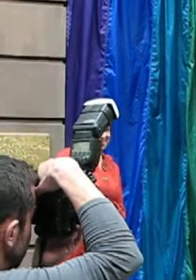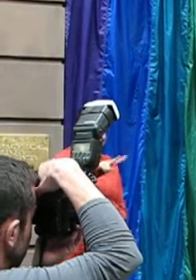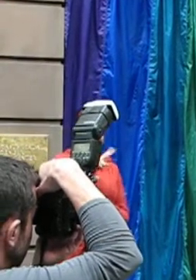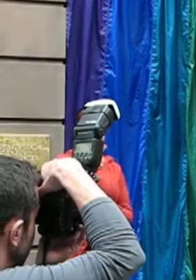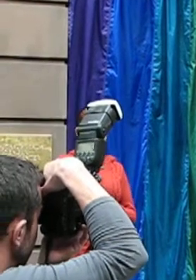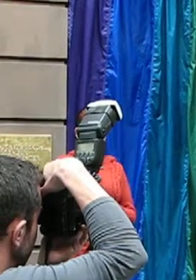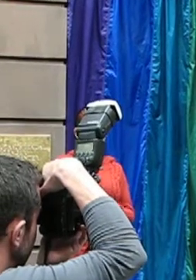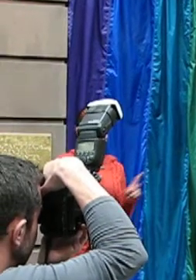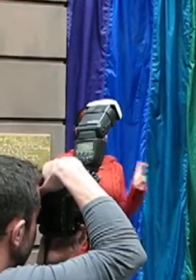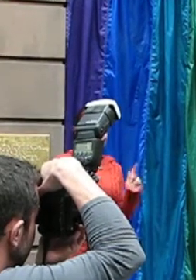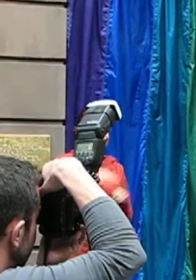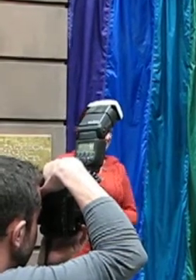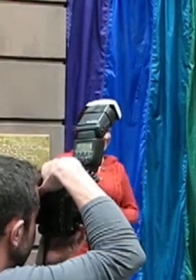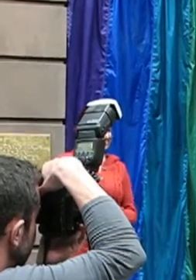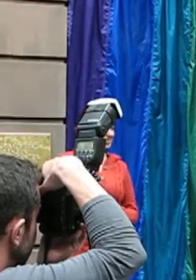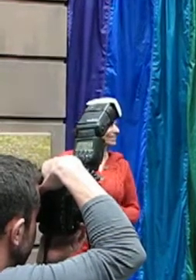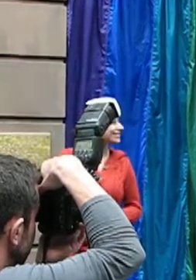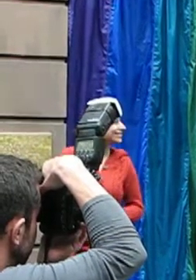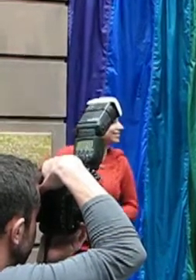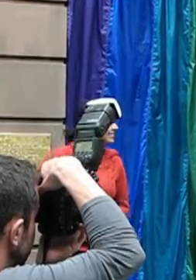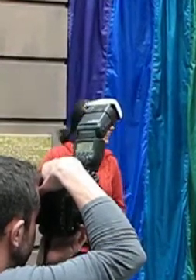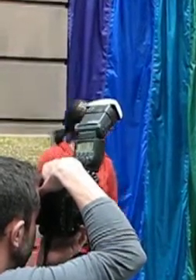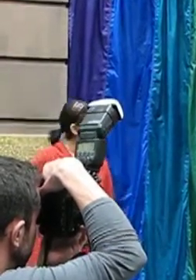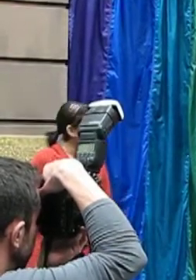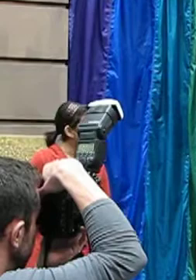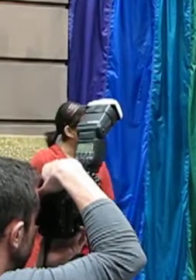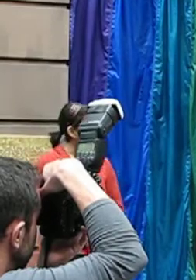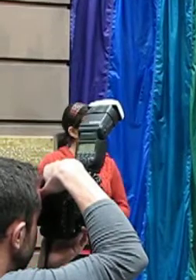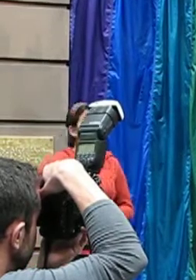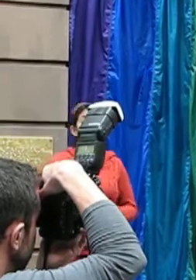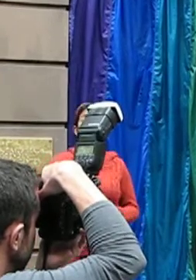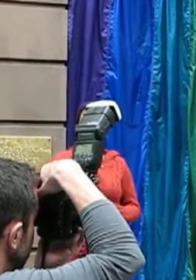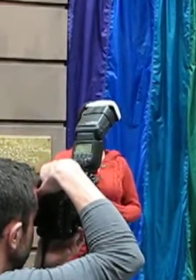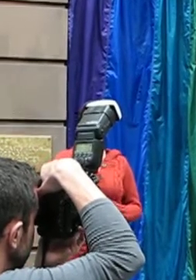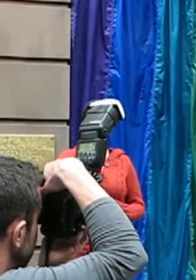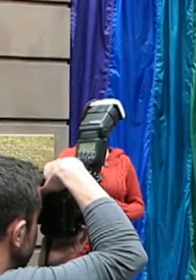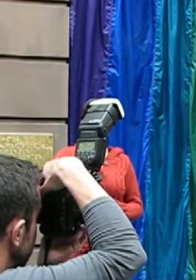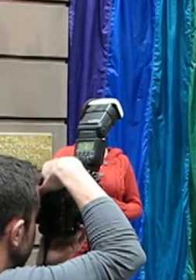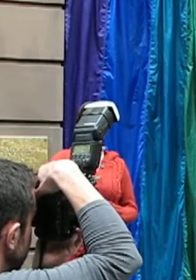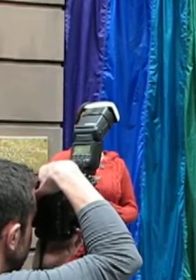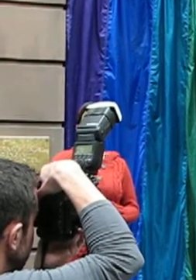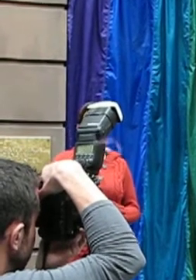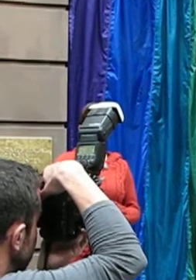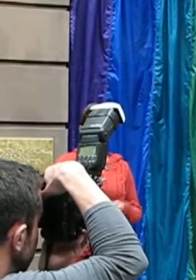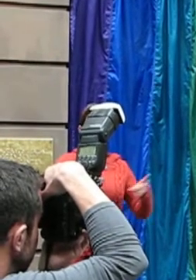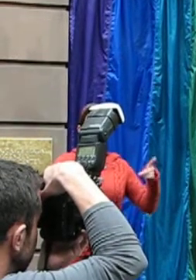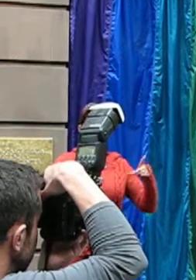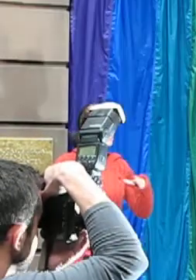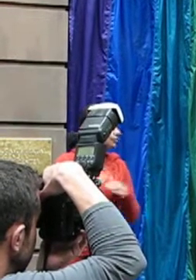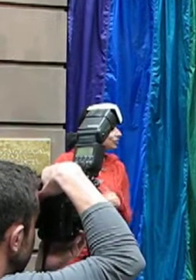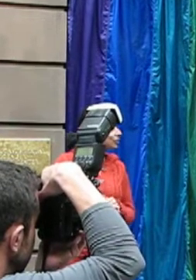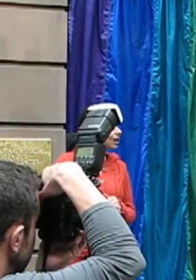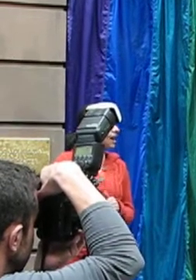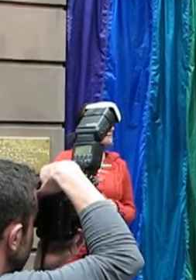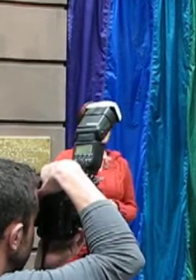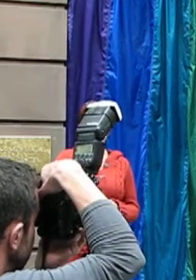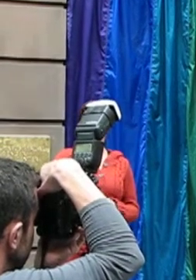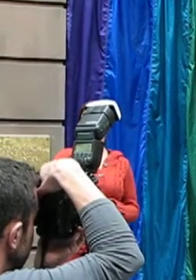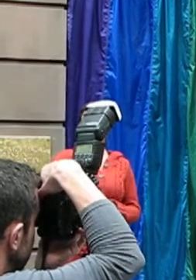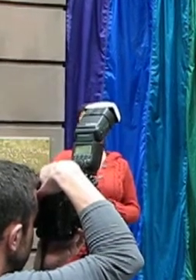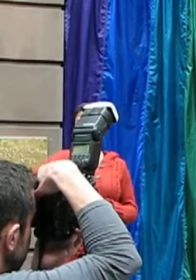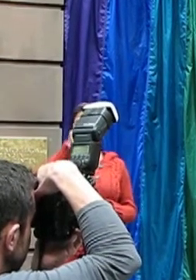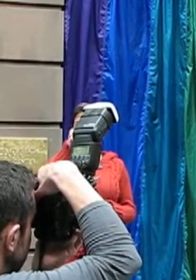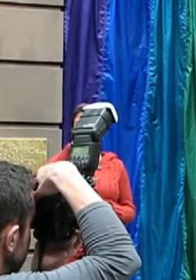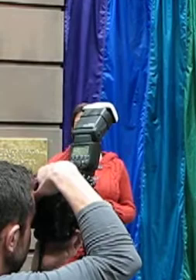gorgeous out there. I am the executive director of the New York City Anti-Violence Project, and our mission is